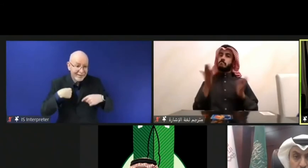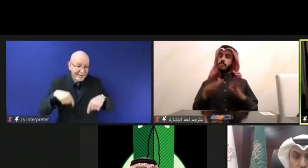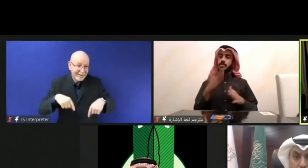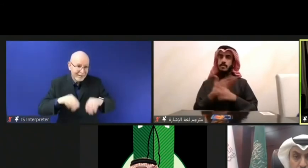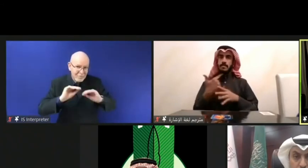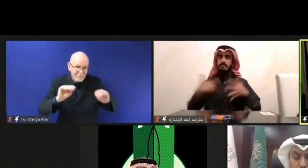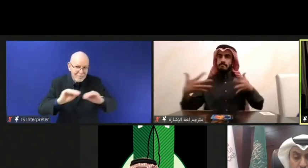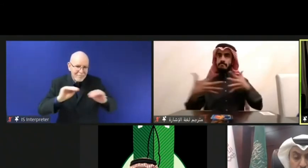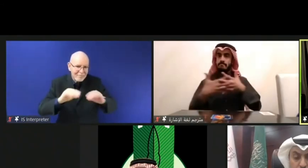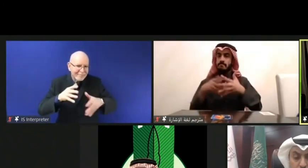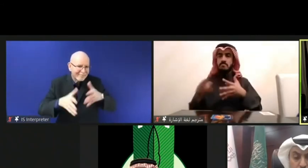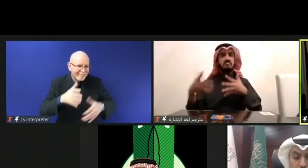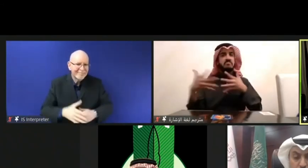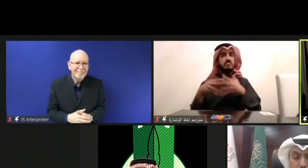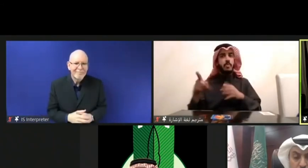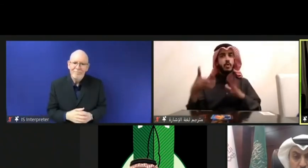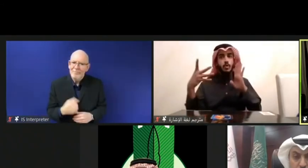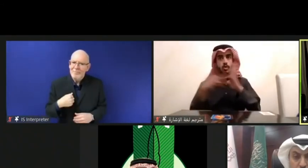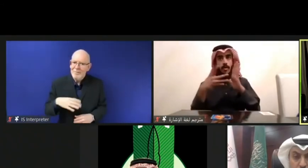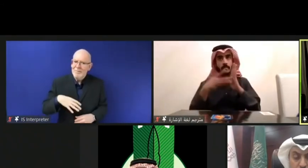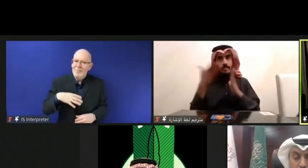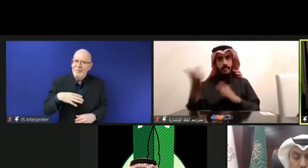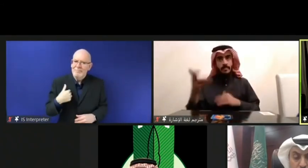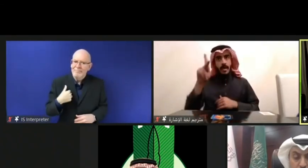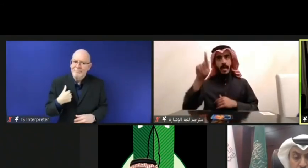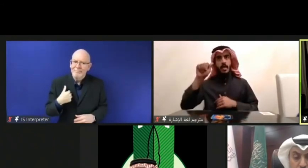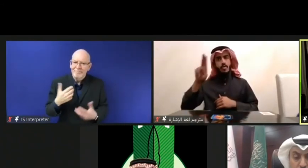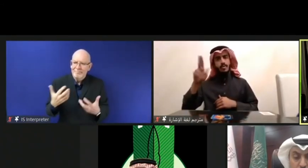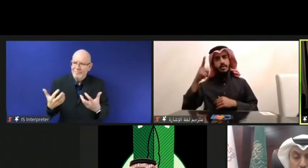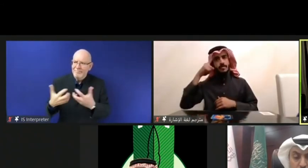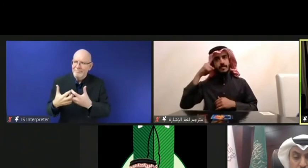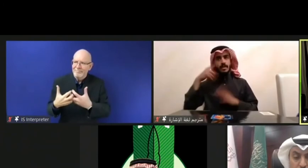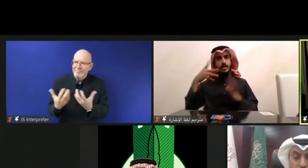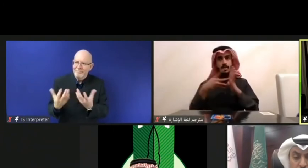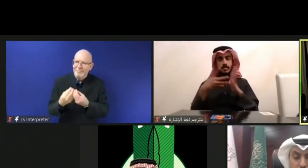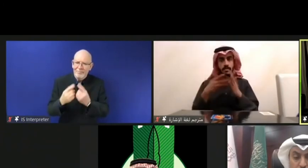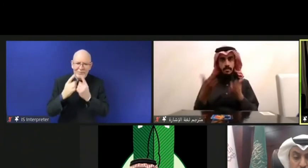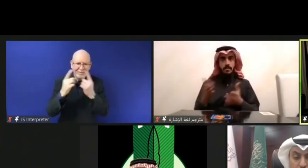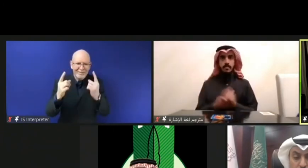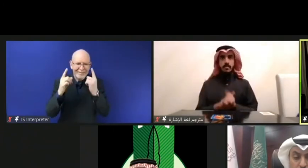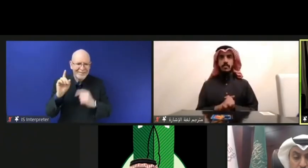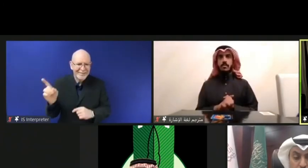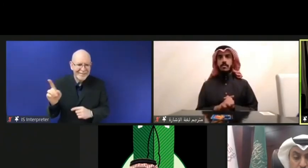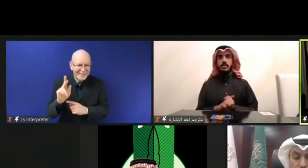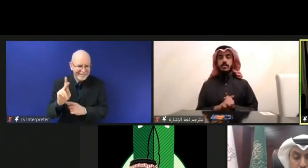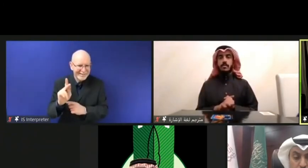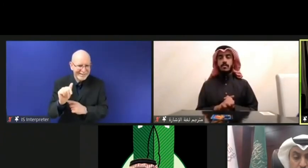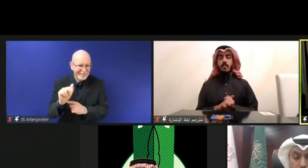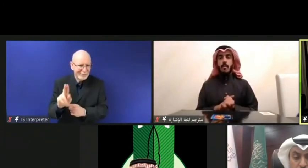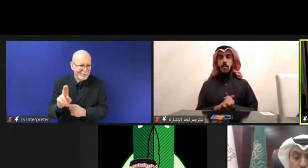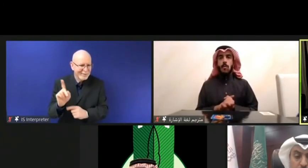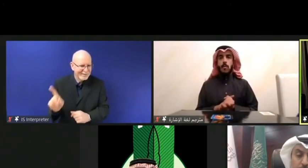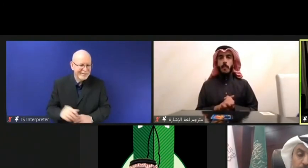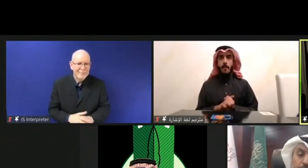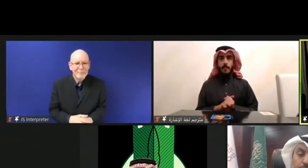with the university, with KAU, and really, I can't thank them enough